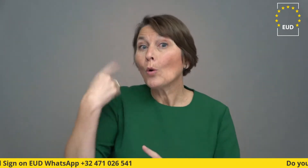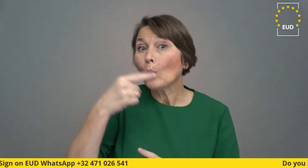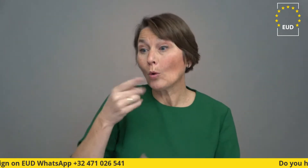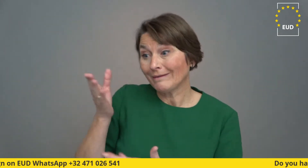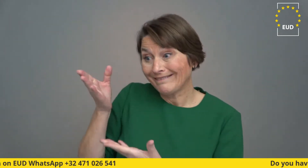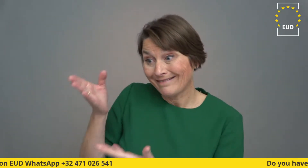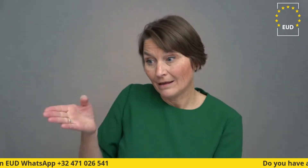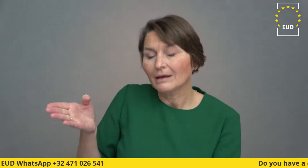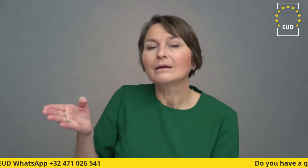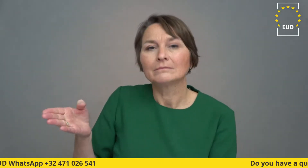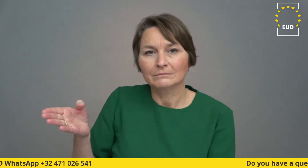accessible.